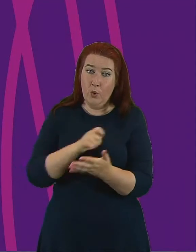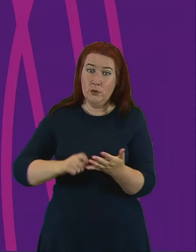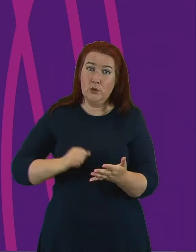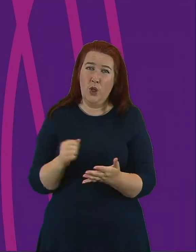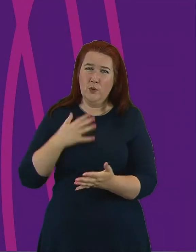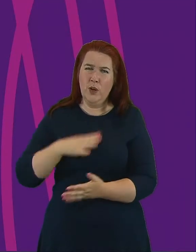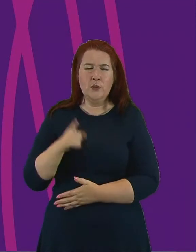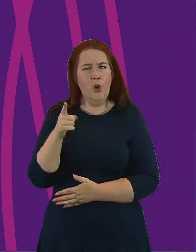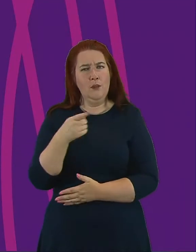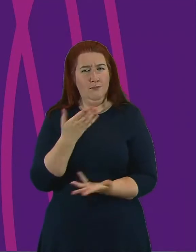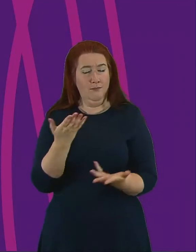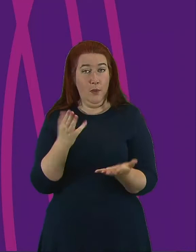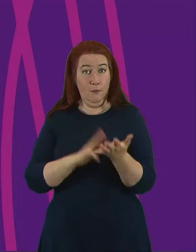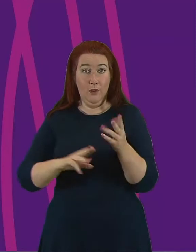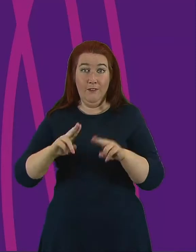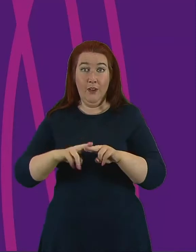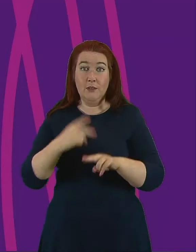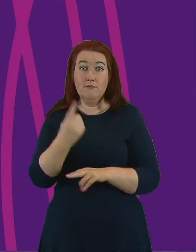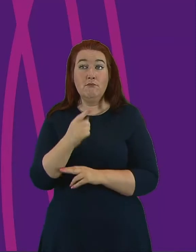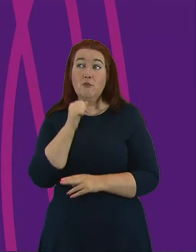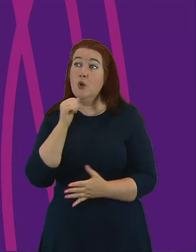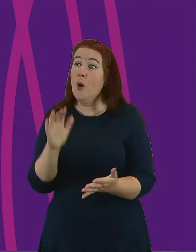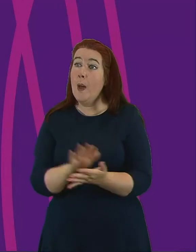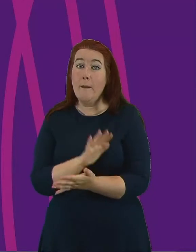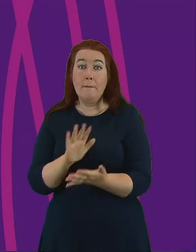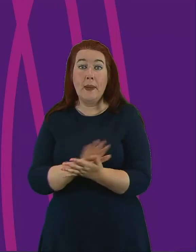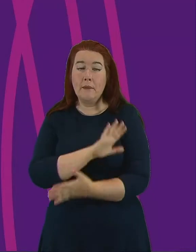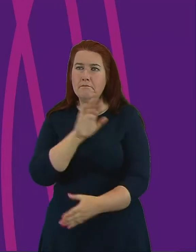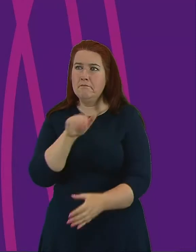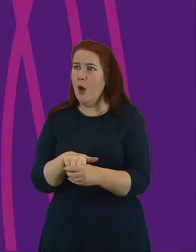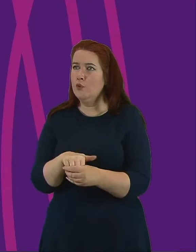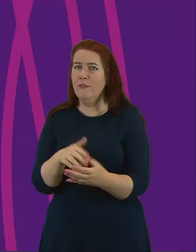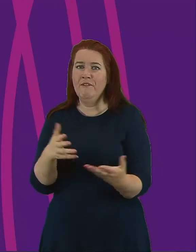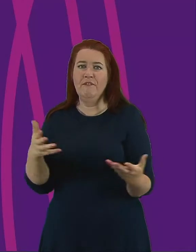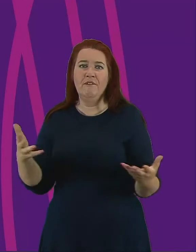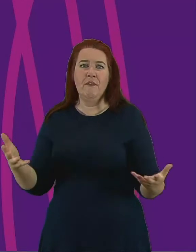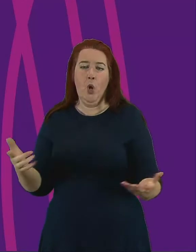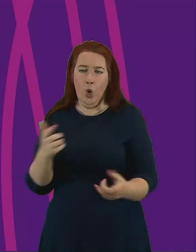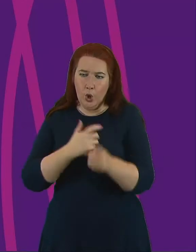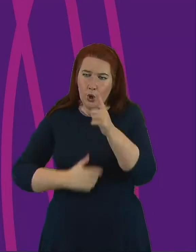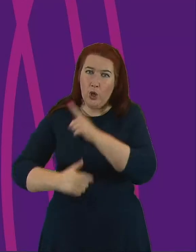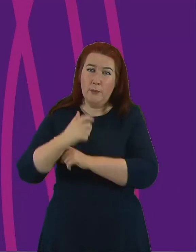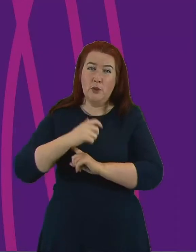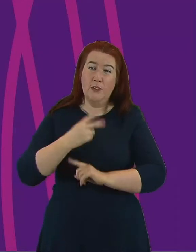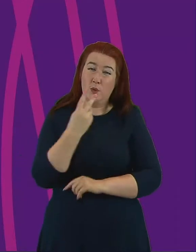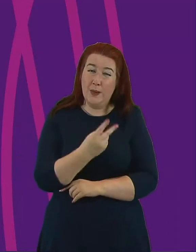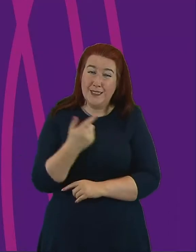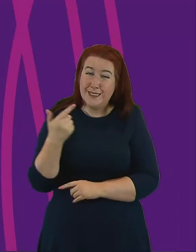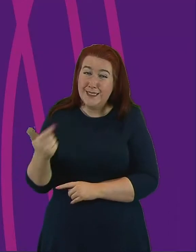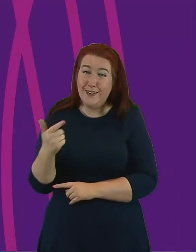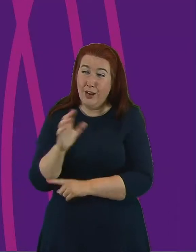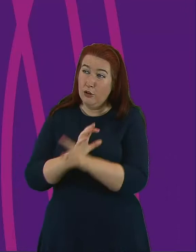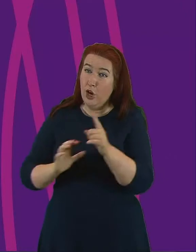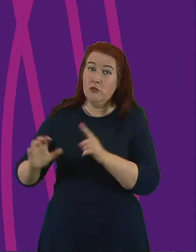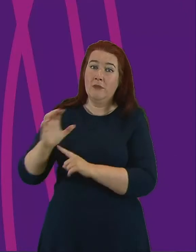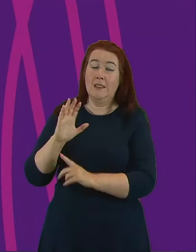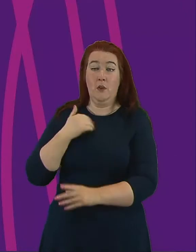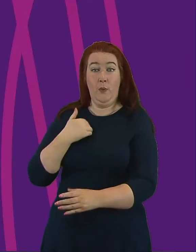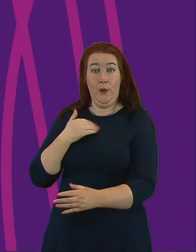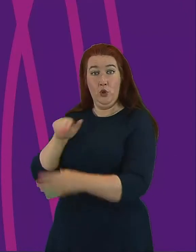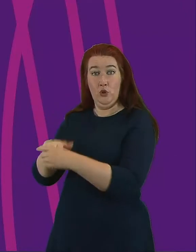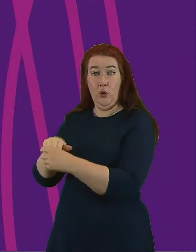Murdo Fraser is not happy to be part of a community of 27 nations, with our joining would be